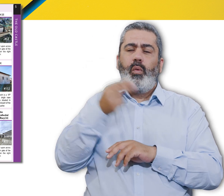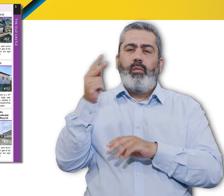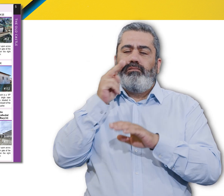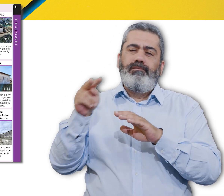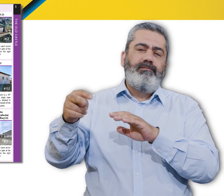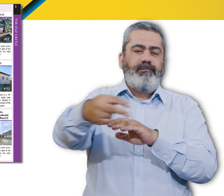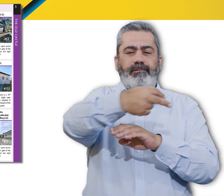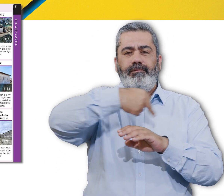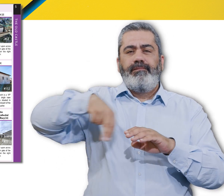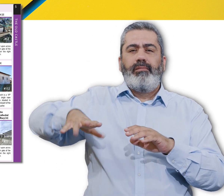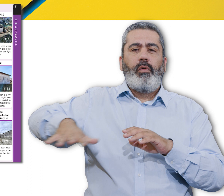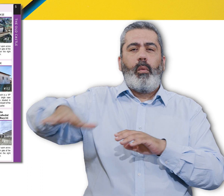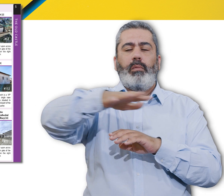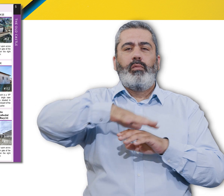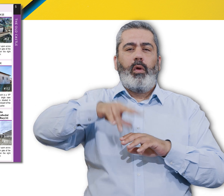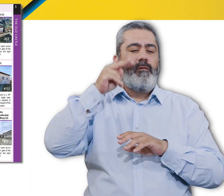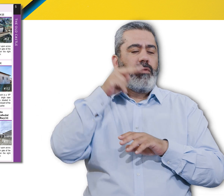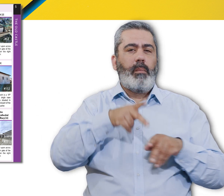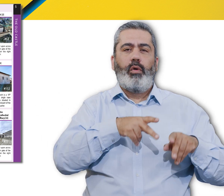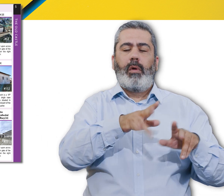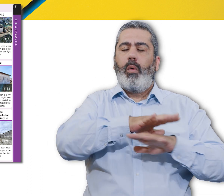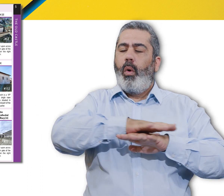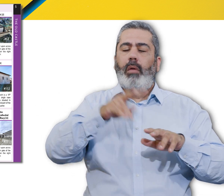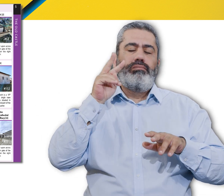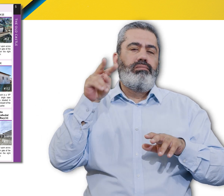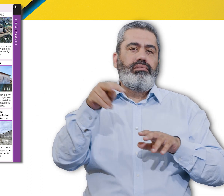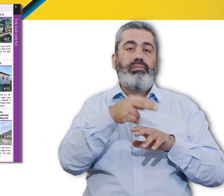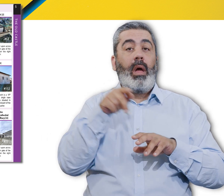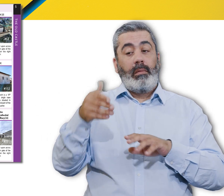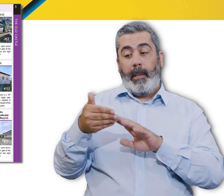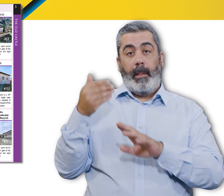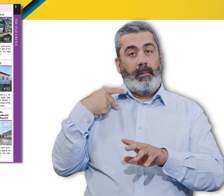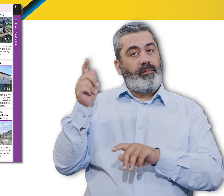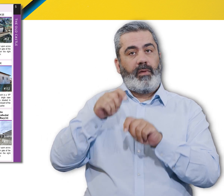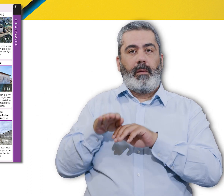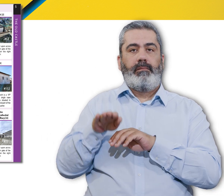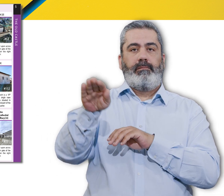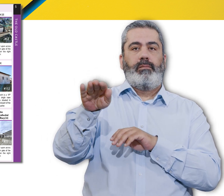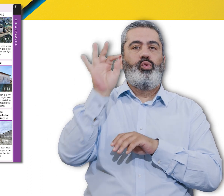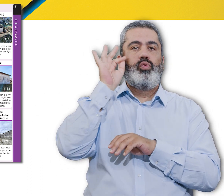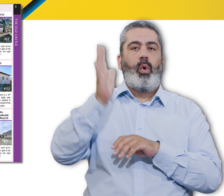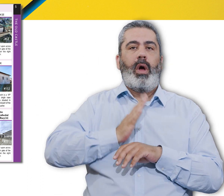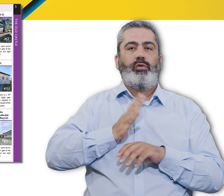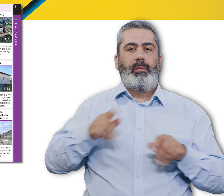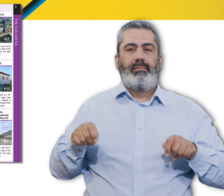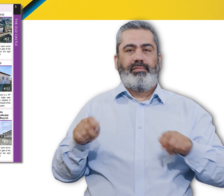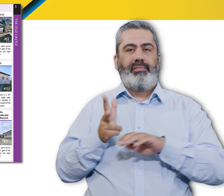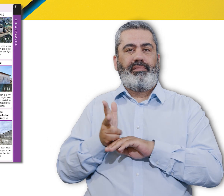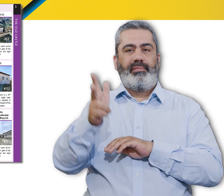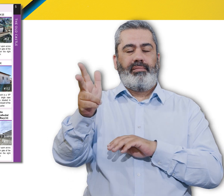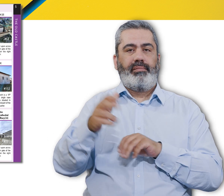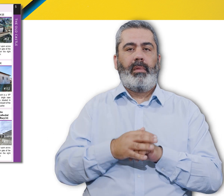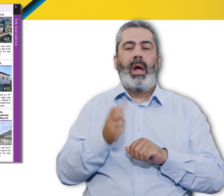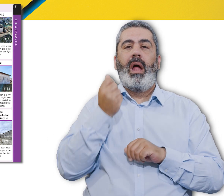river, etc. A new ramp has been created recently offering access to the tower's viewpoint for wheelchair users. Armory. Point 1